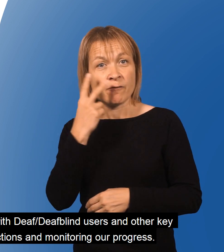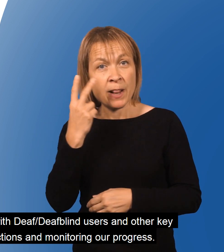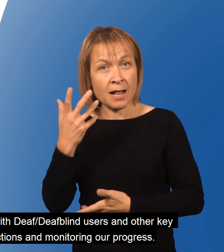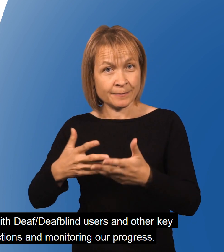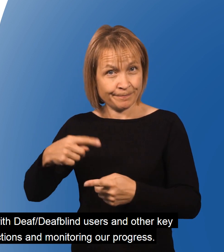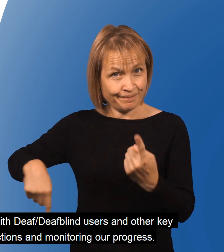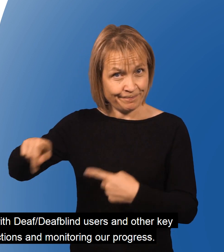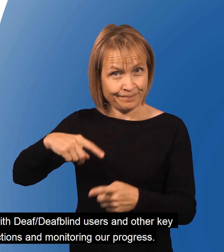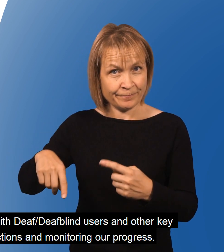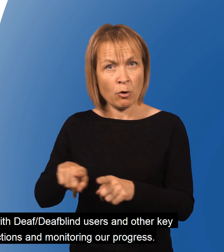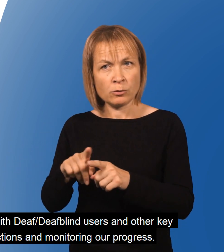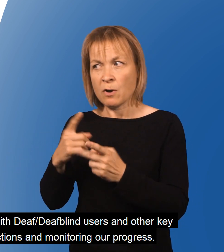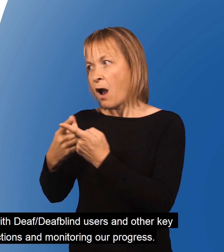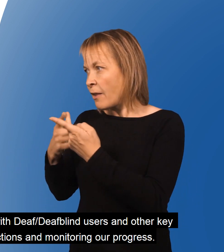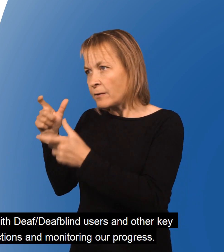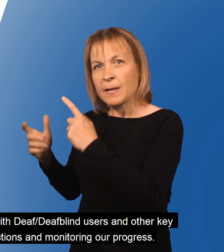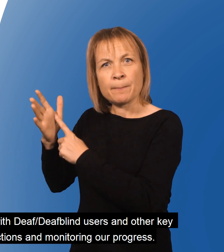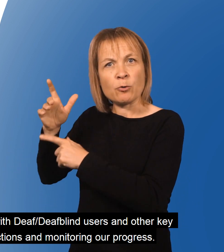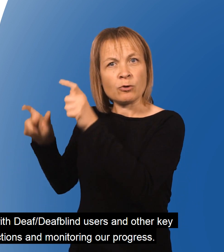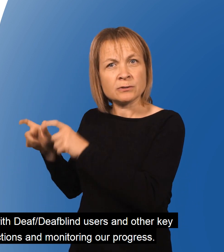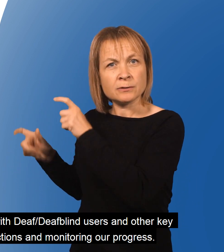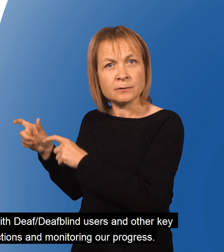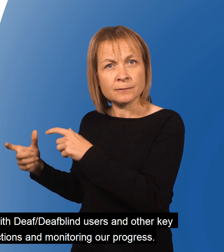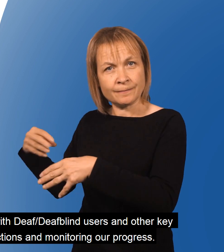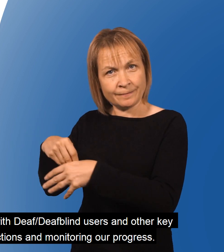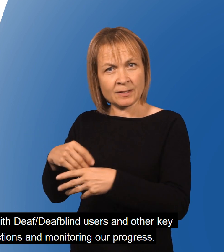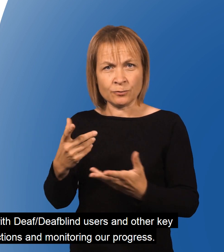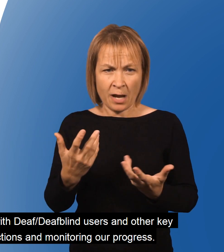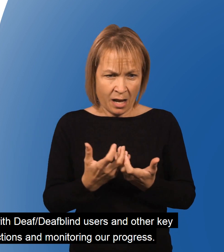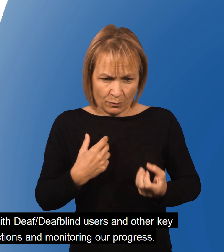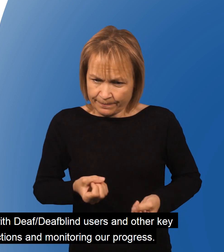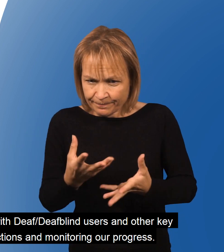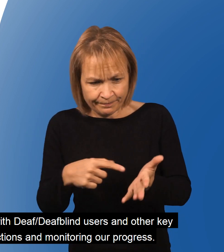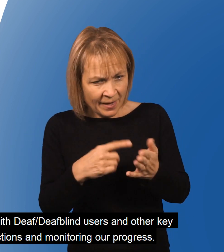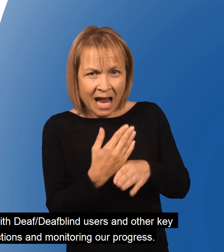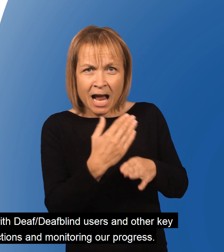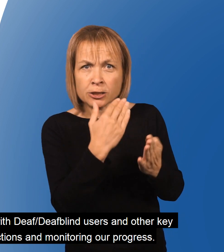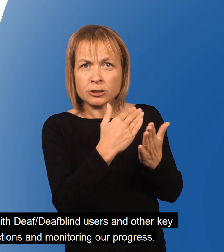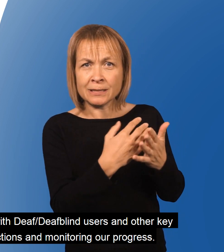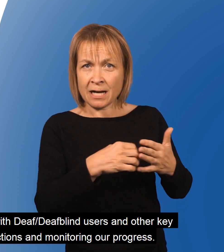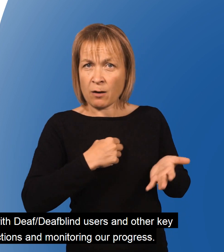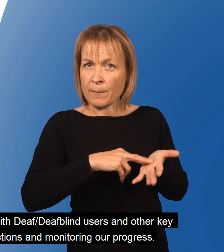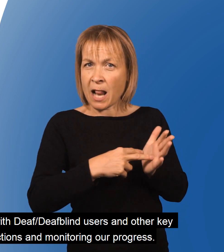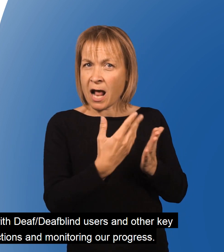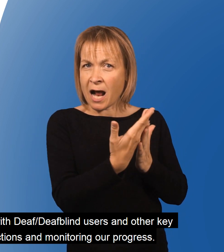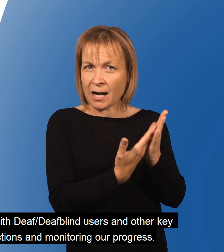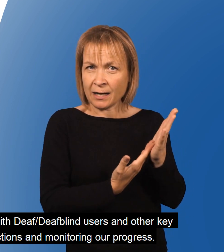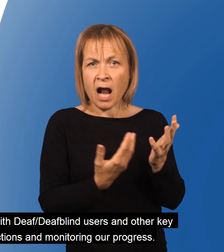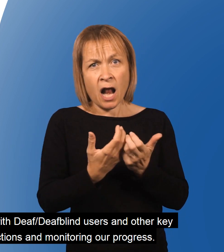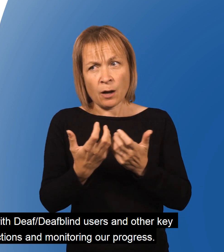deafblind users and other key stakeholders in delivery of the actions and monitoring our progress.